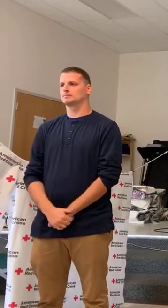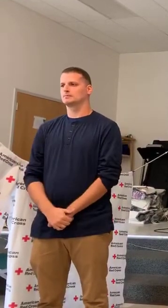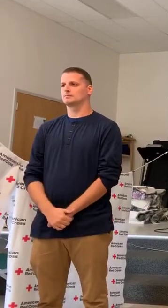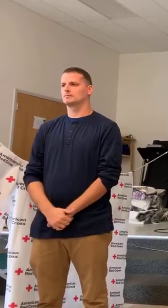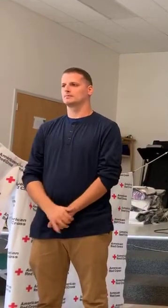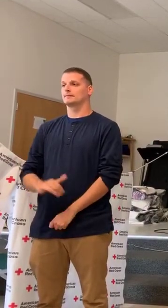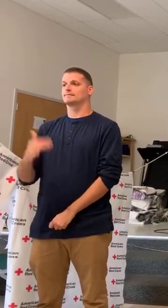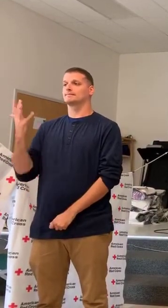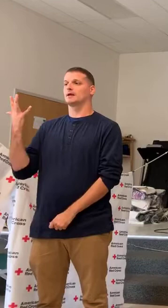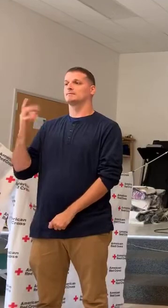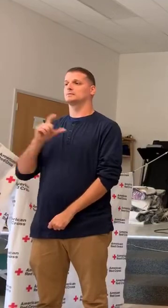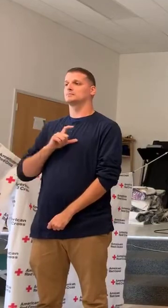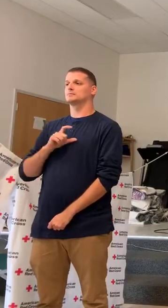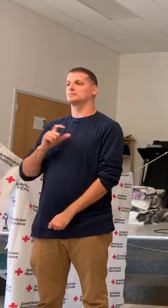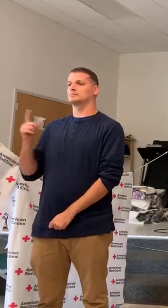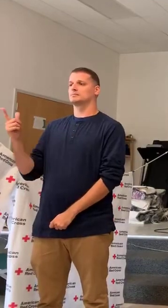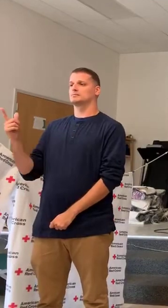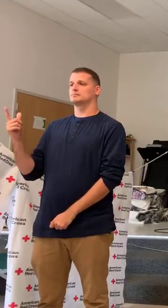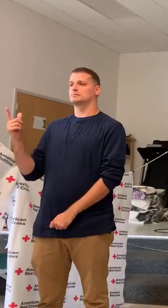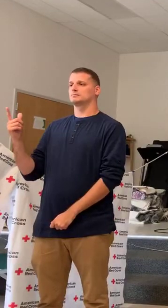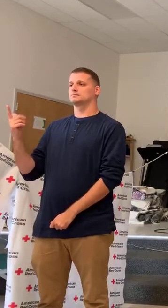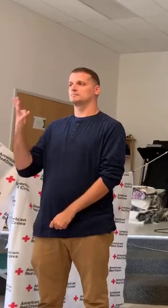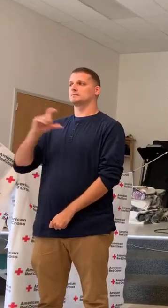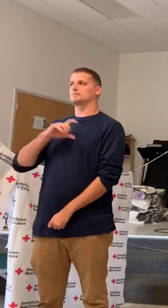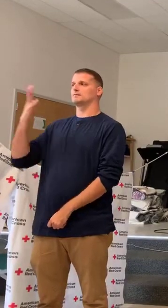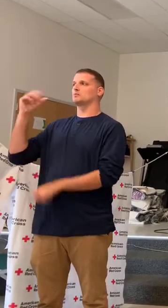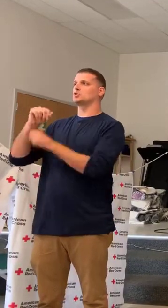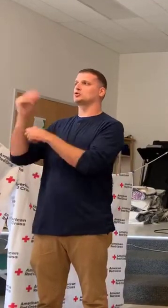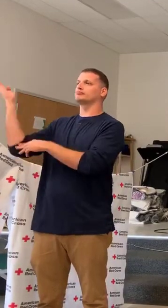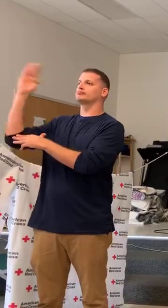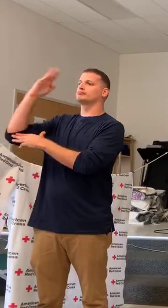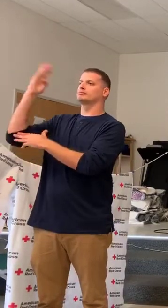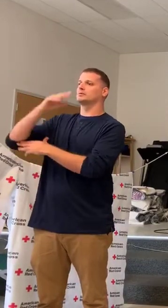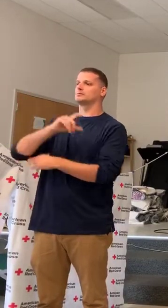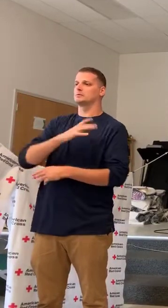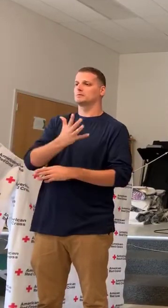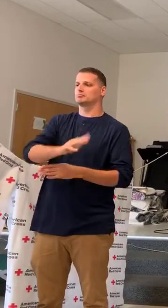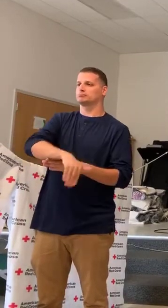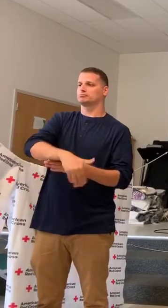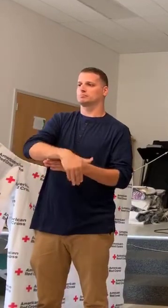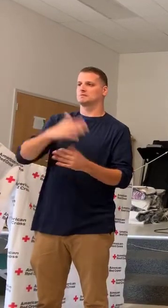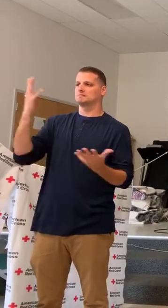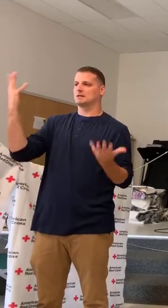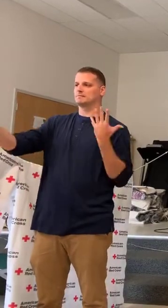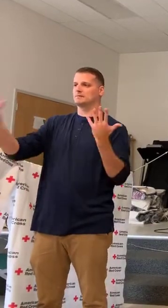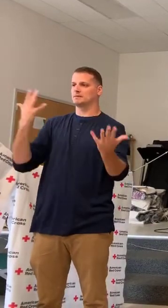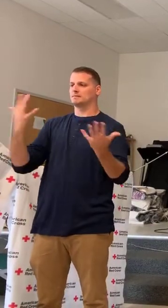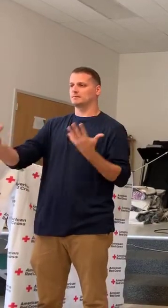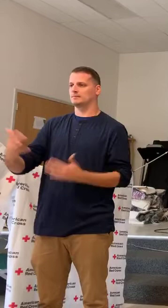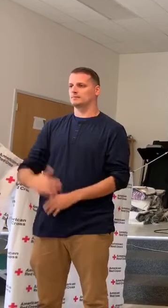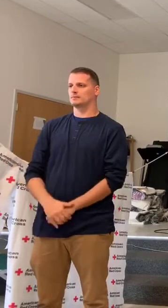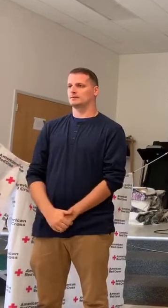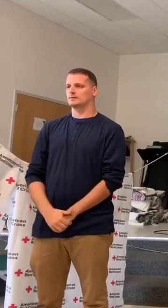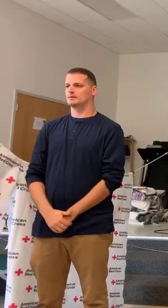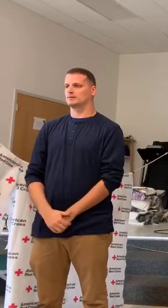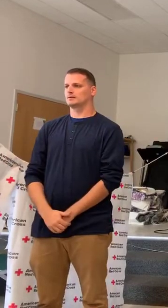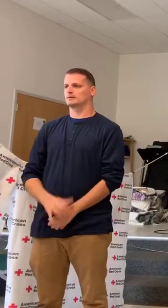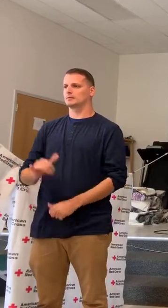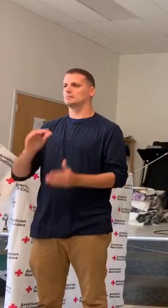day, five troopers at night. So you guys have had more troopers here in that 10-mile corridor than the rest of the valley. So